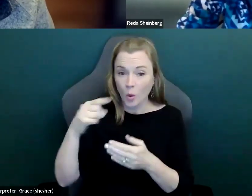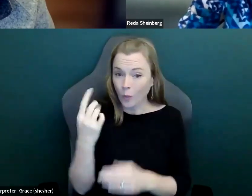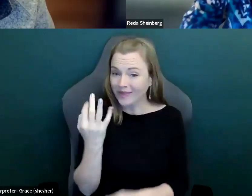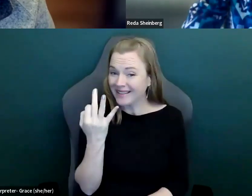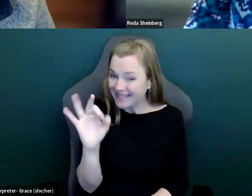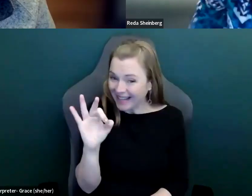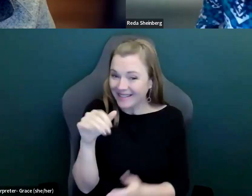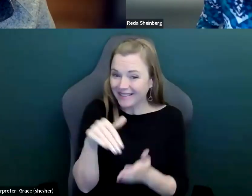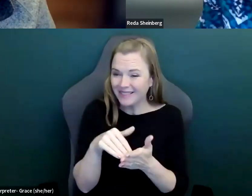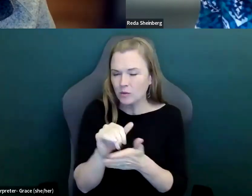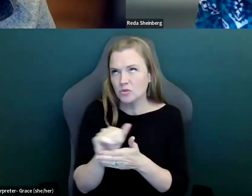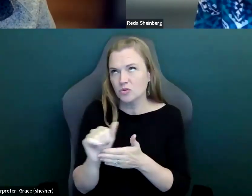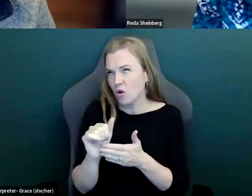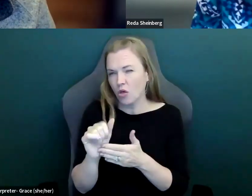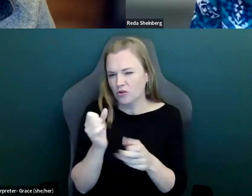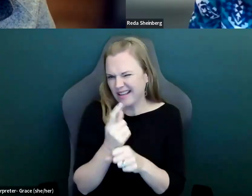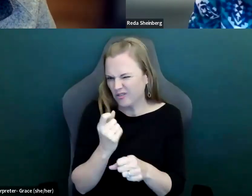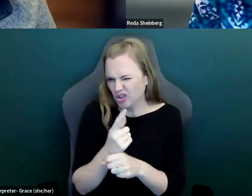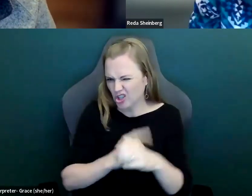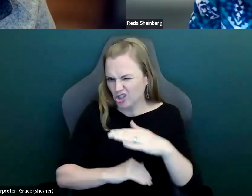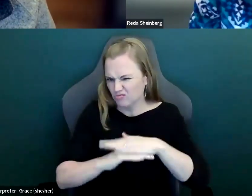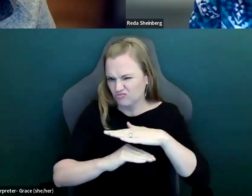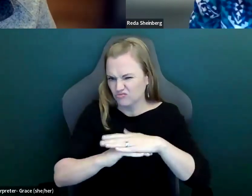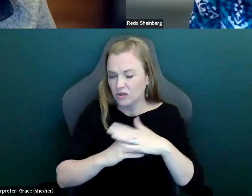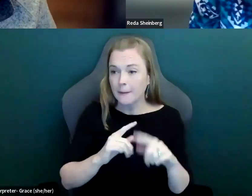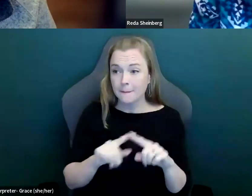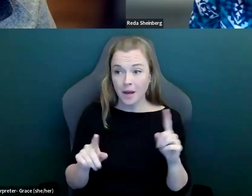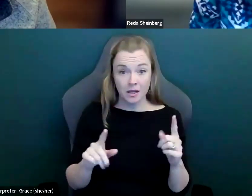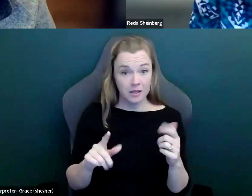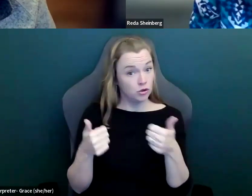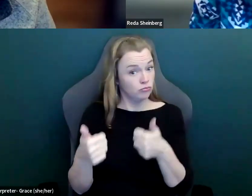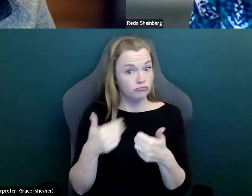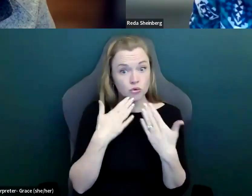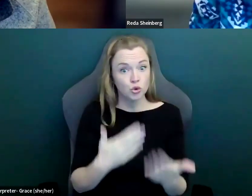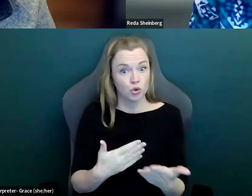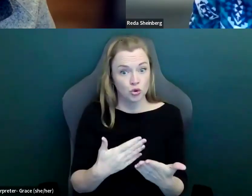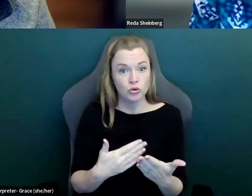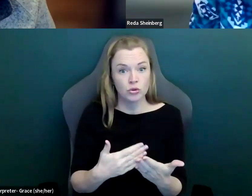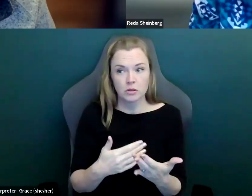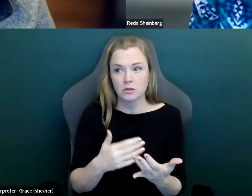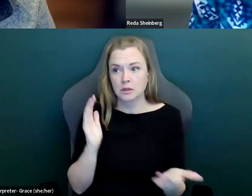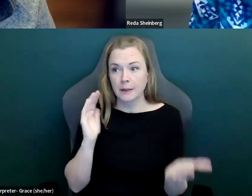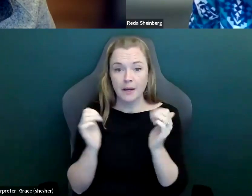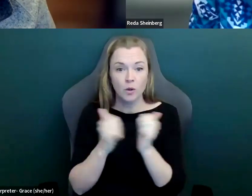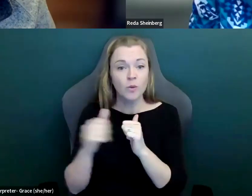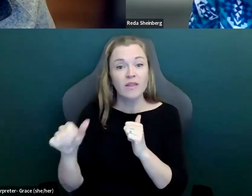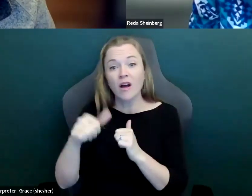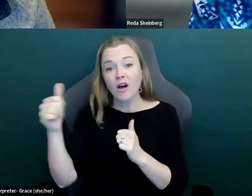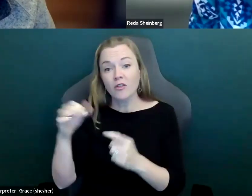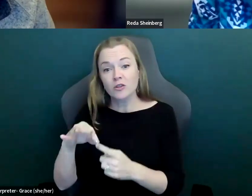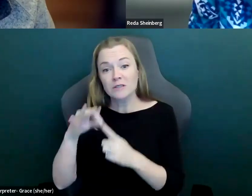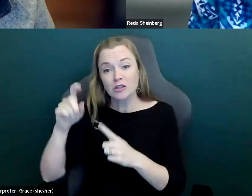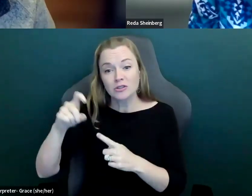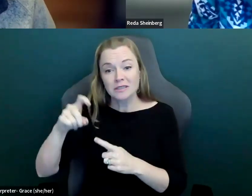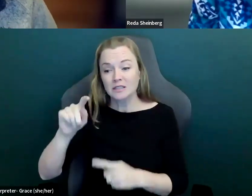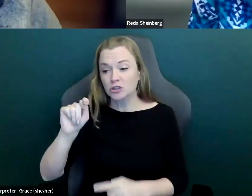$19,000 a year or so, but it's very good as compared to other special needs